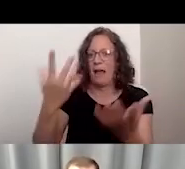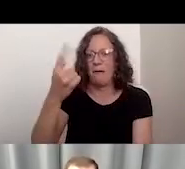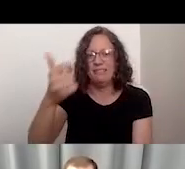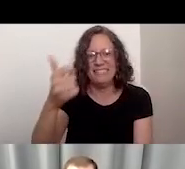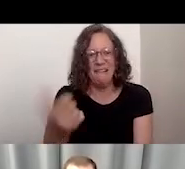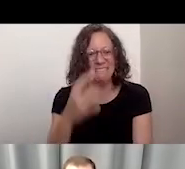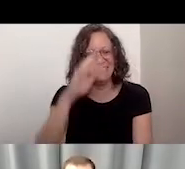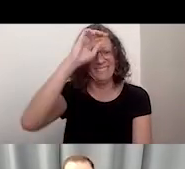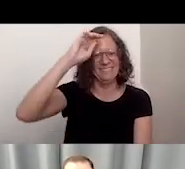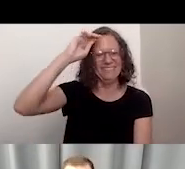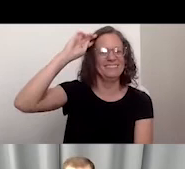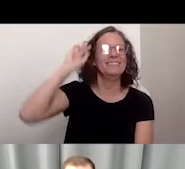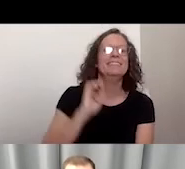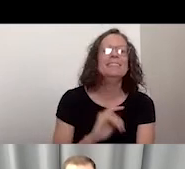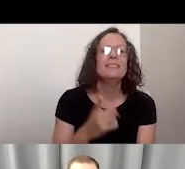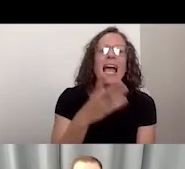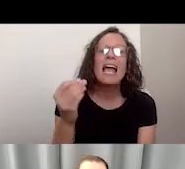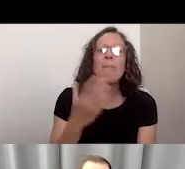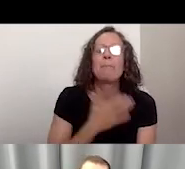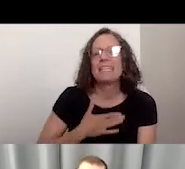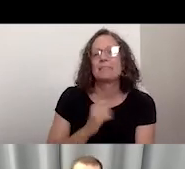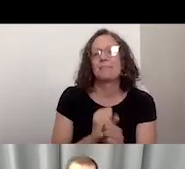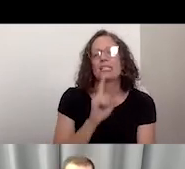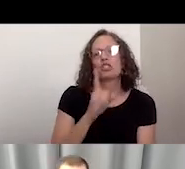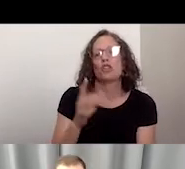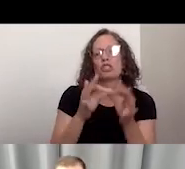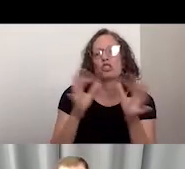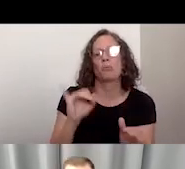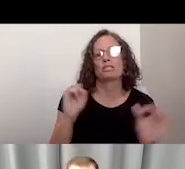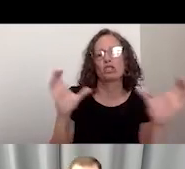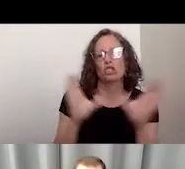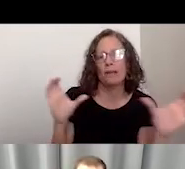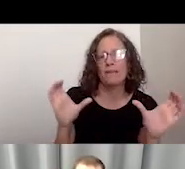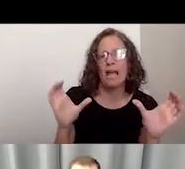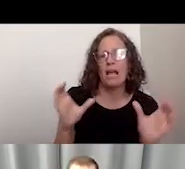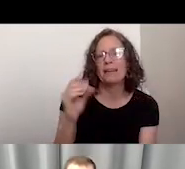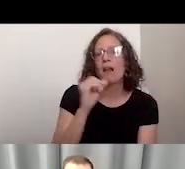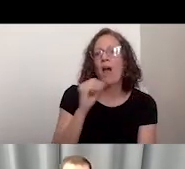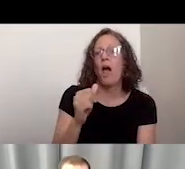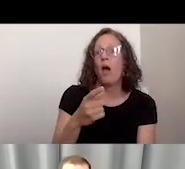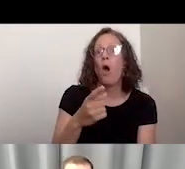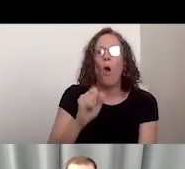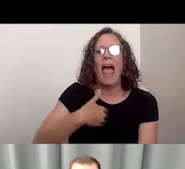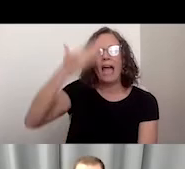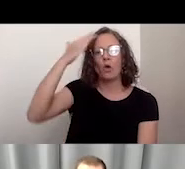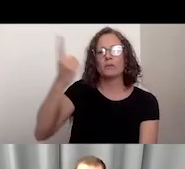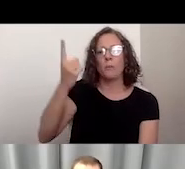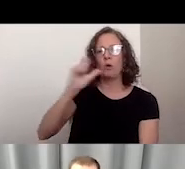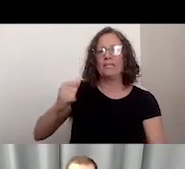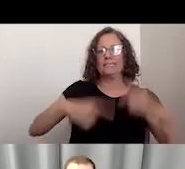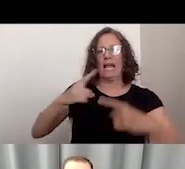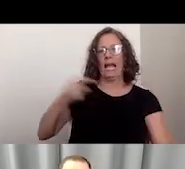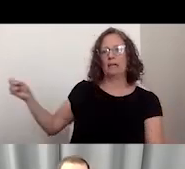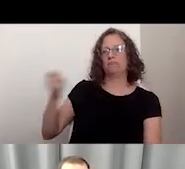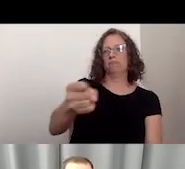have an interpreter on staff. It is the the doctor's office or the business's requirement to bring the